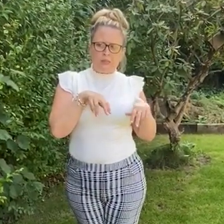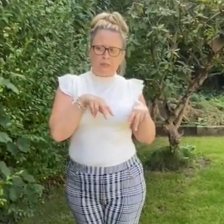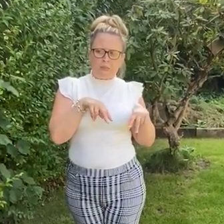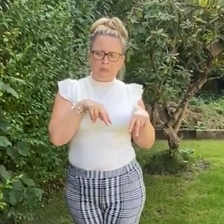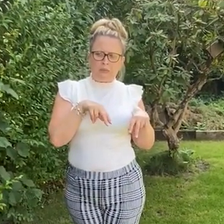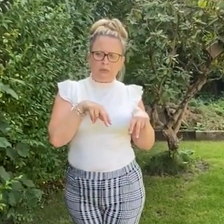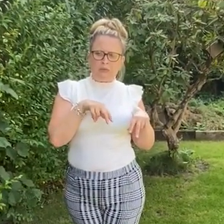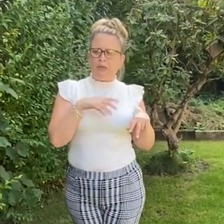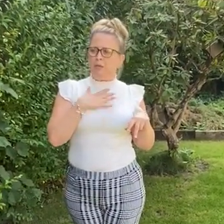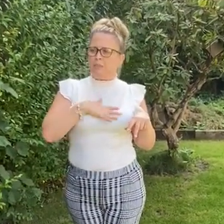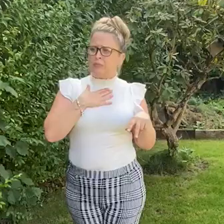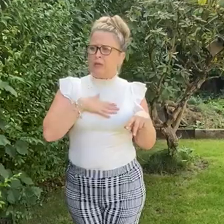made a mistake.